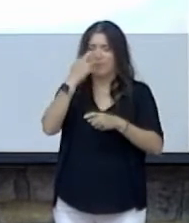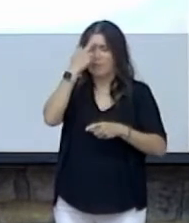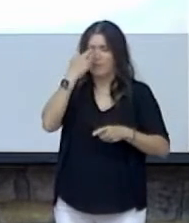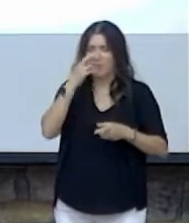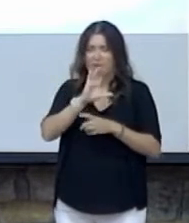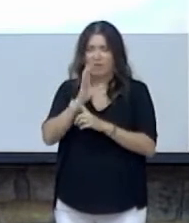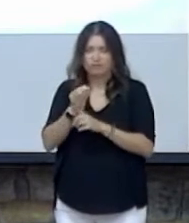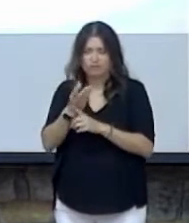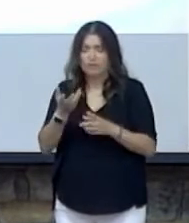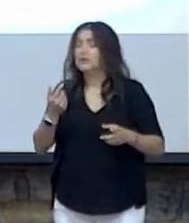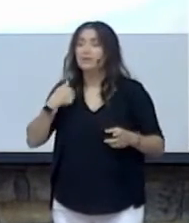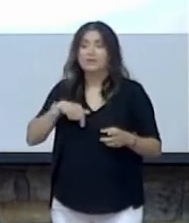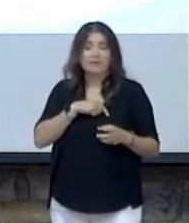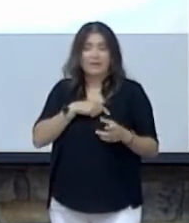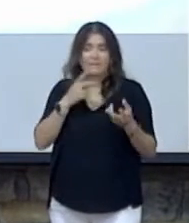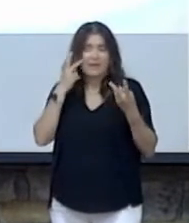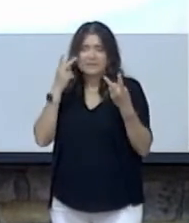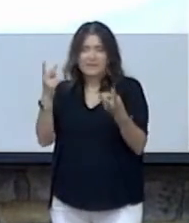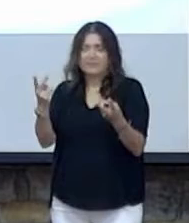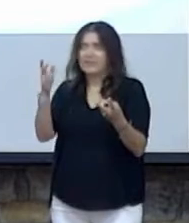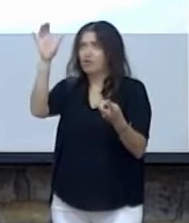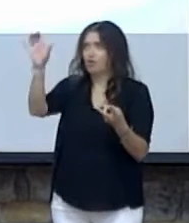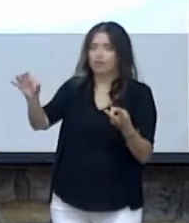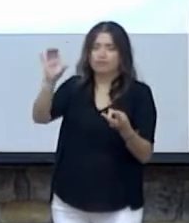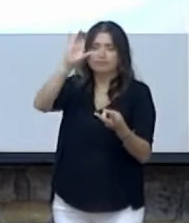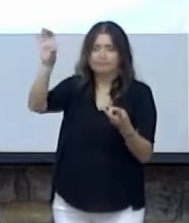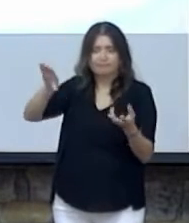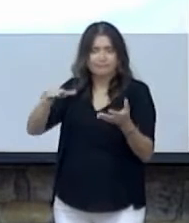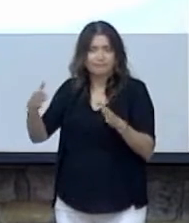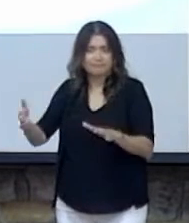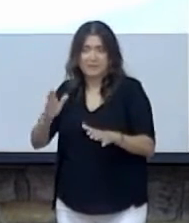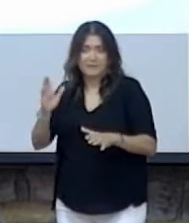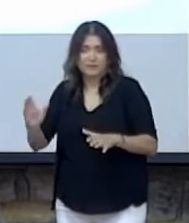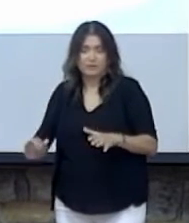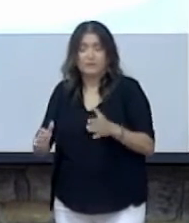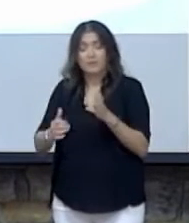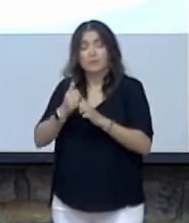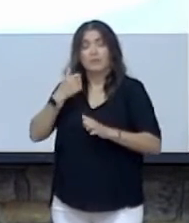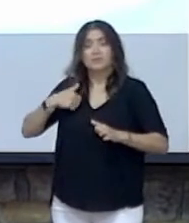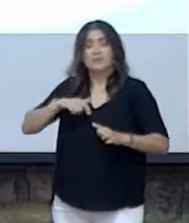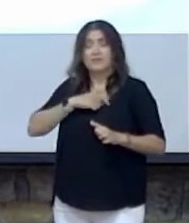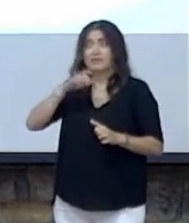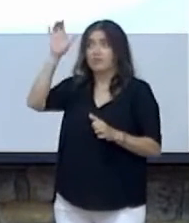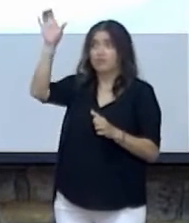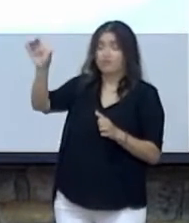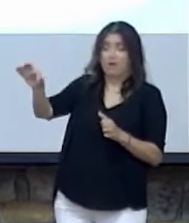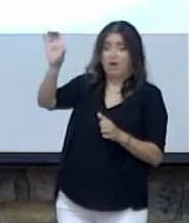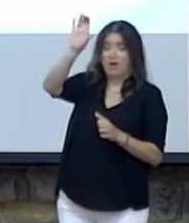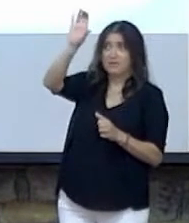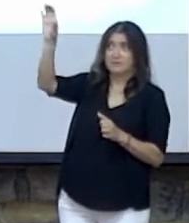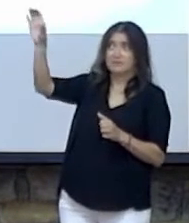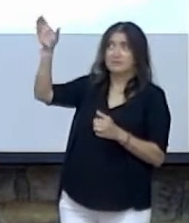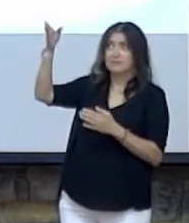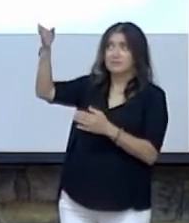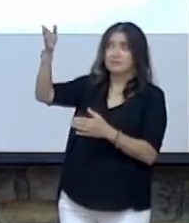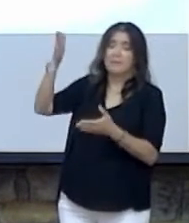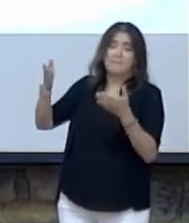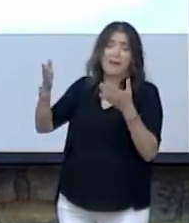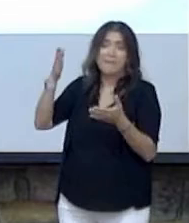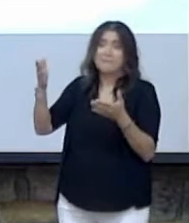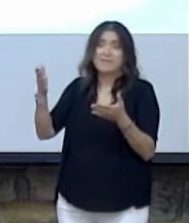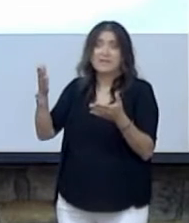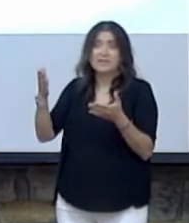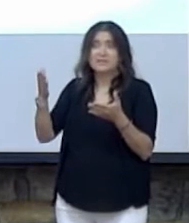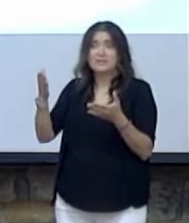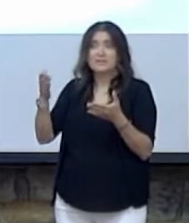of us in this room have ever witnessed a crucifixion. In fact, for most of us, the cross may even be a piece